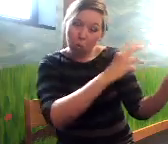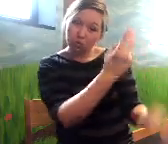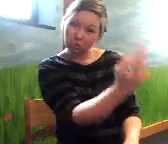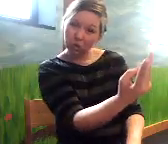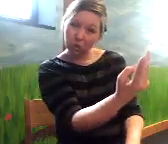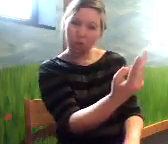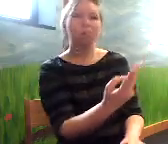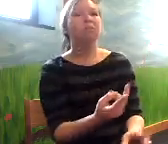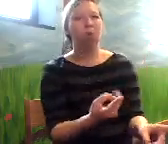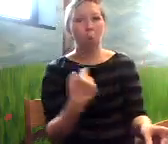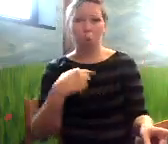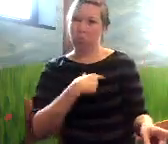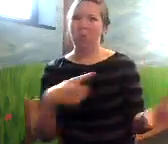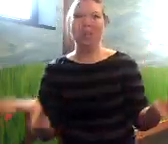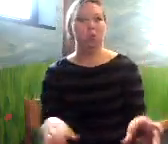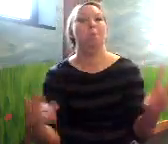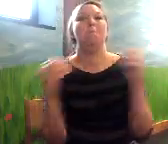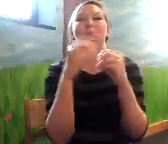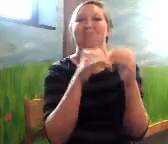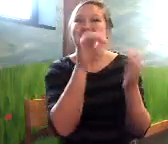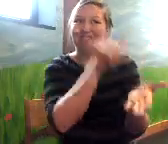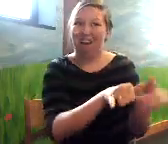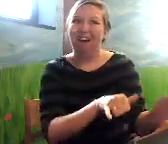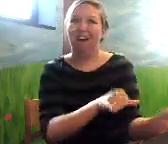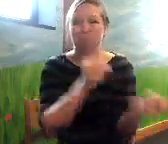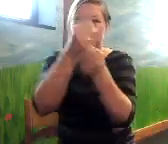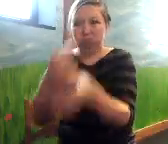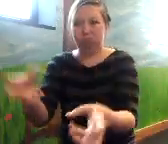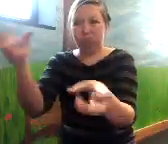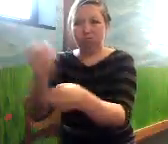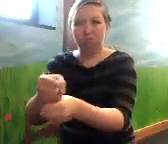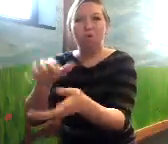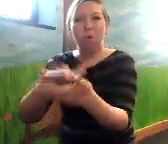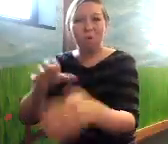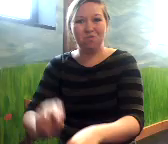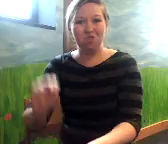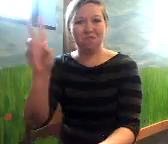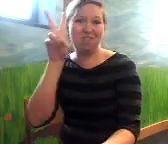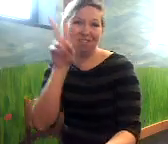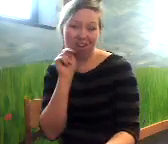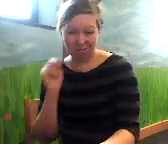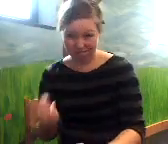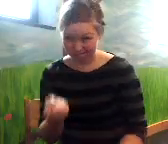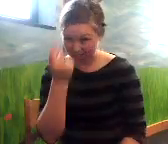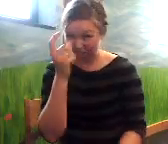sense of the scale of this new Vietnamization process under Richard Nixon.